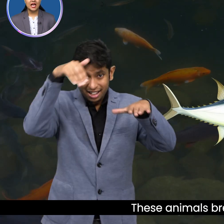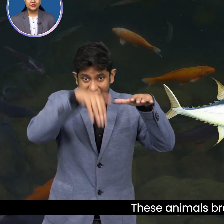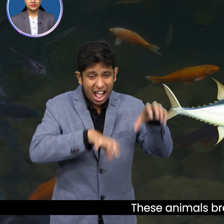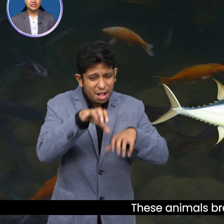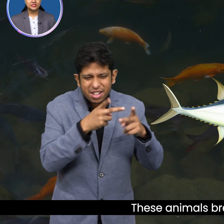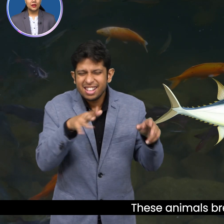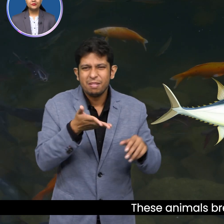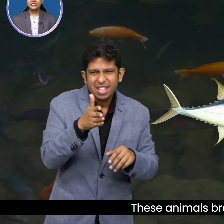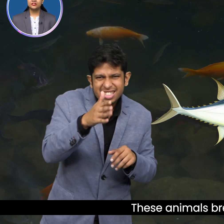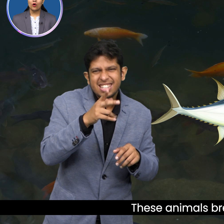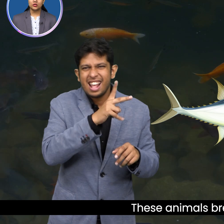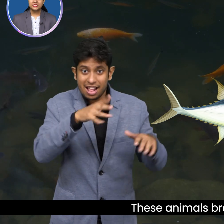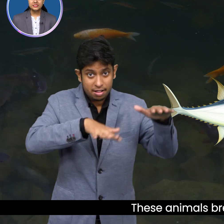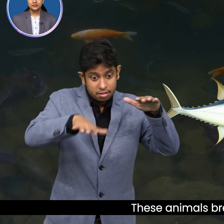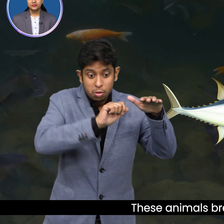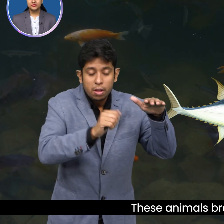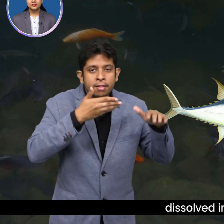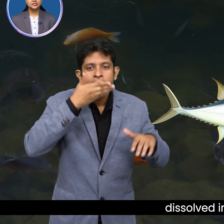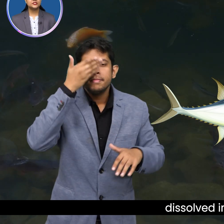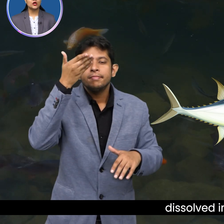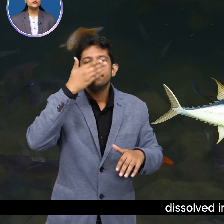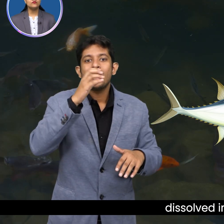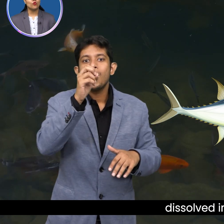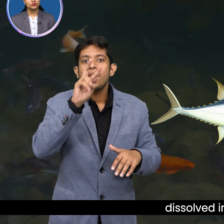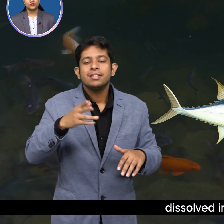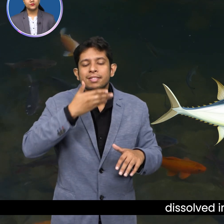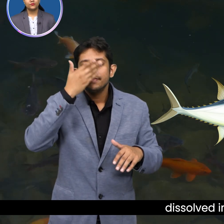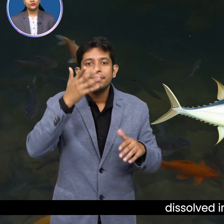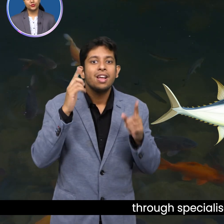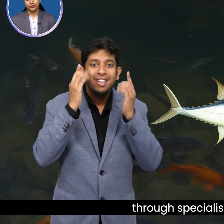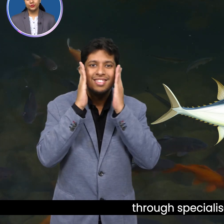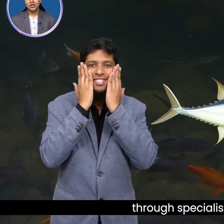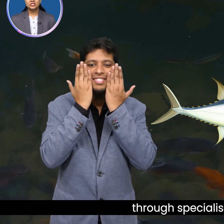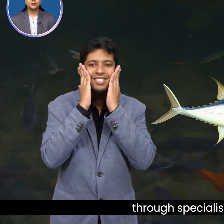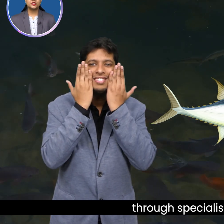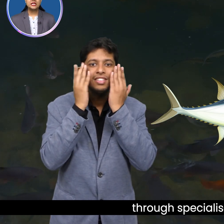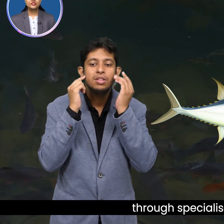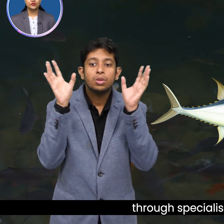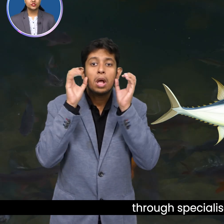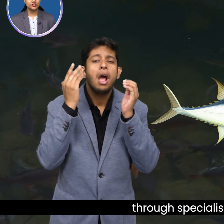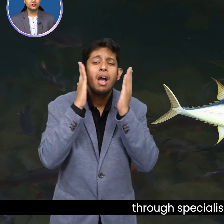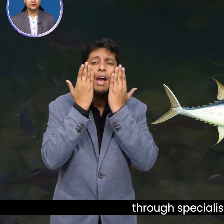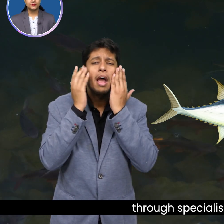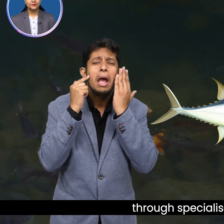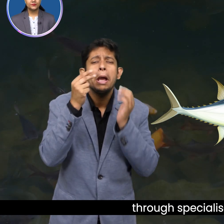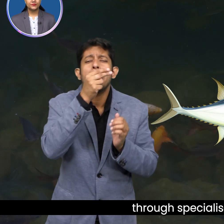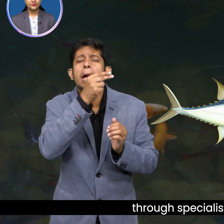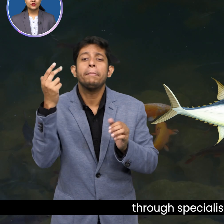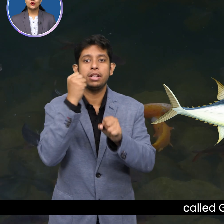These animals breathe oxygen dissolved in water through specialized